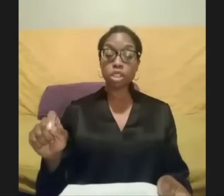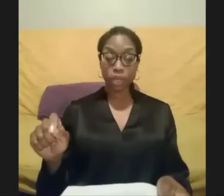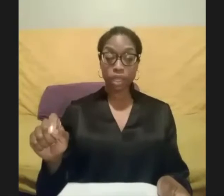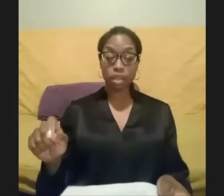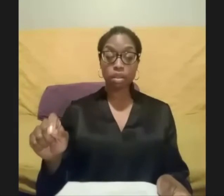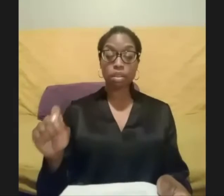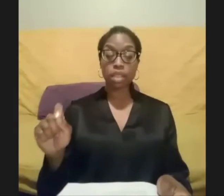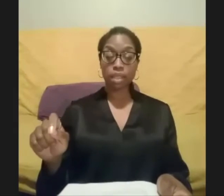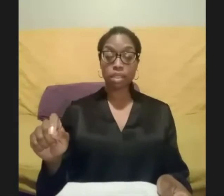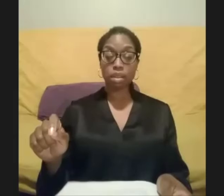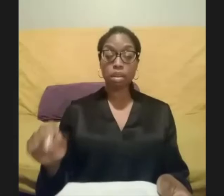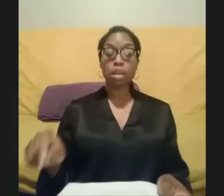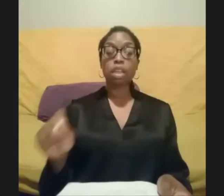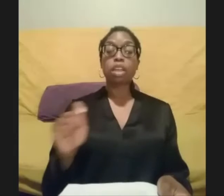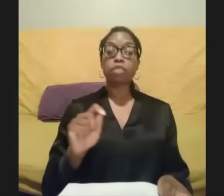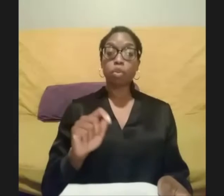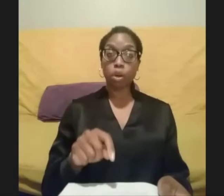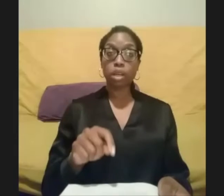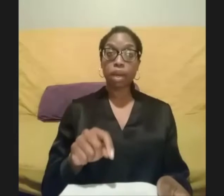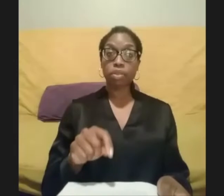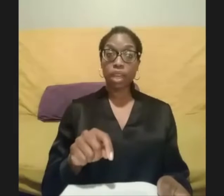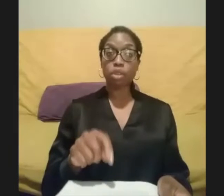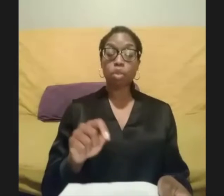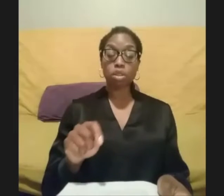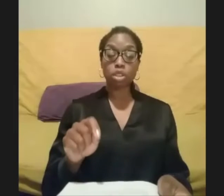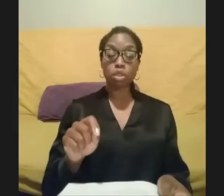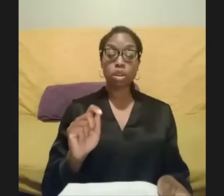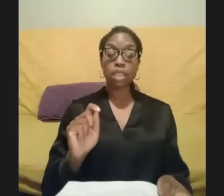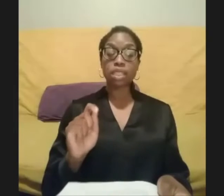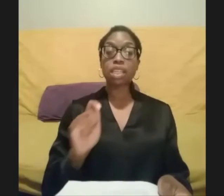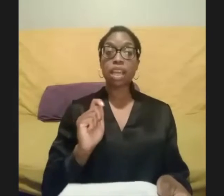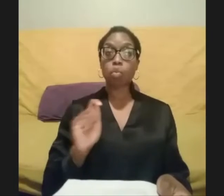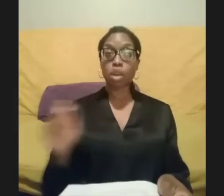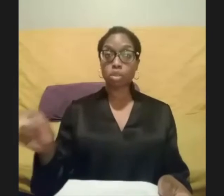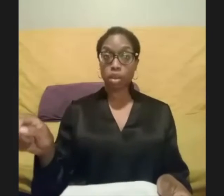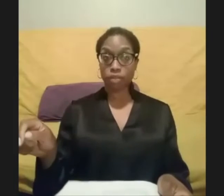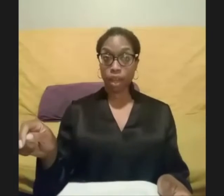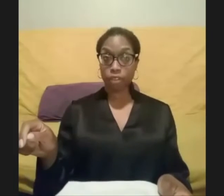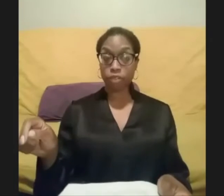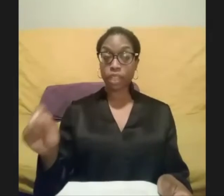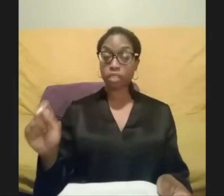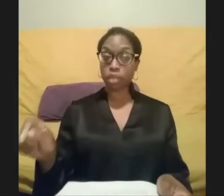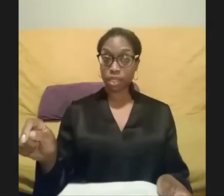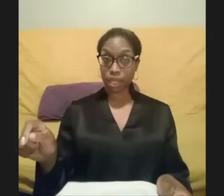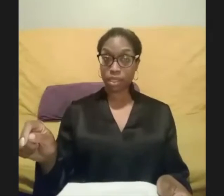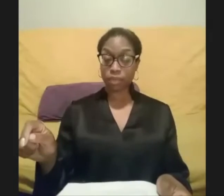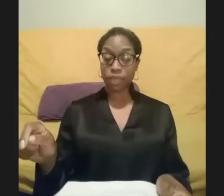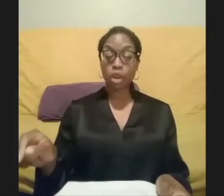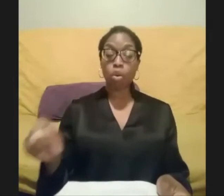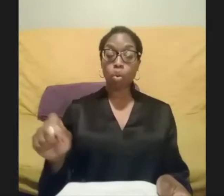monitoring test, if you're worried about that, you also can do what's called a CA-125. That's a blood test. Or you can